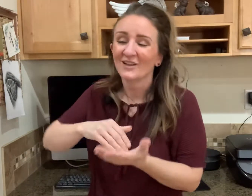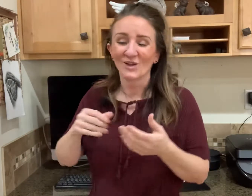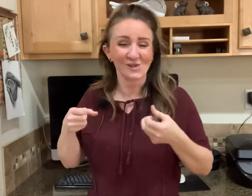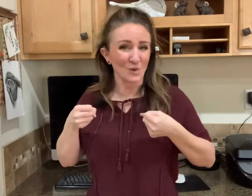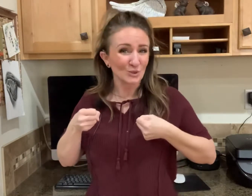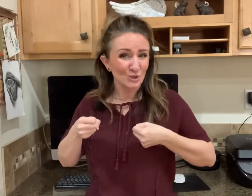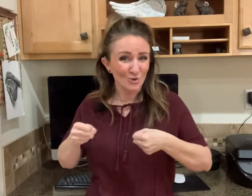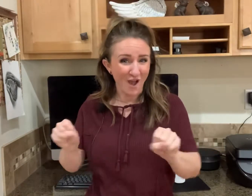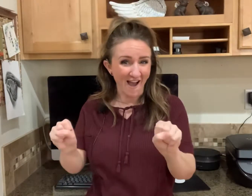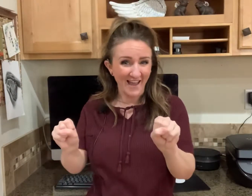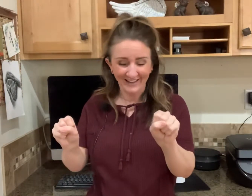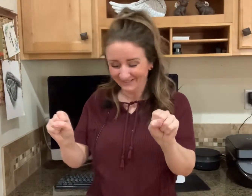So try.